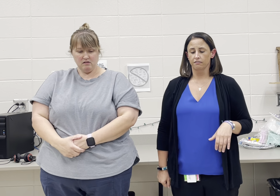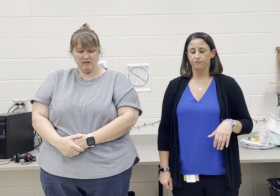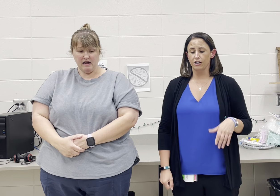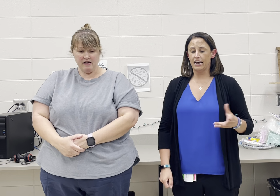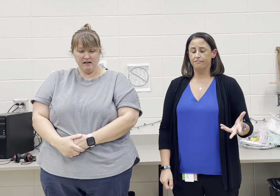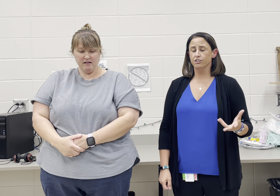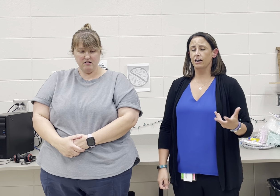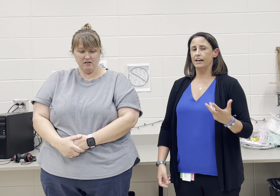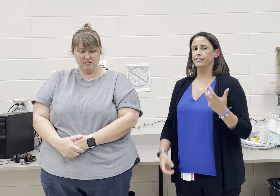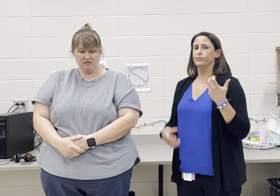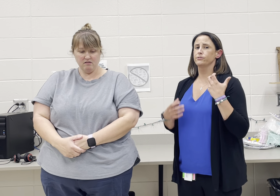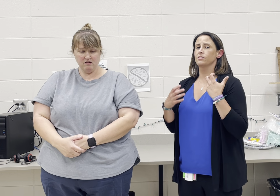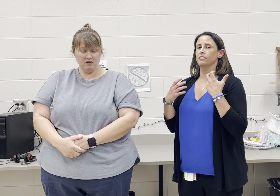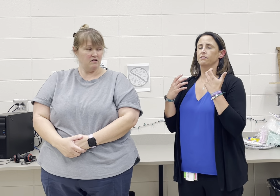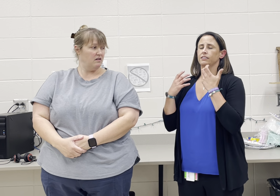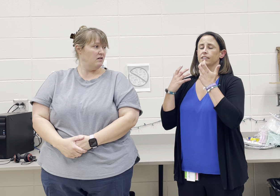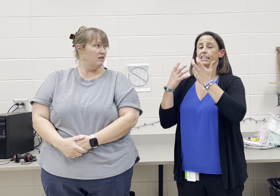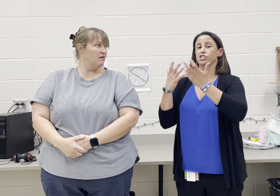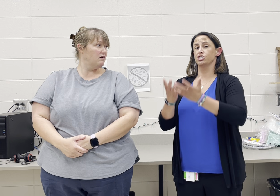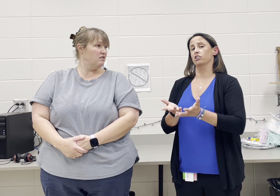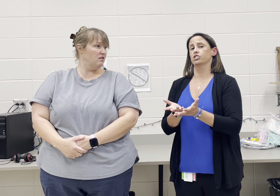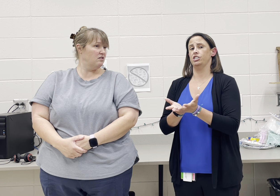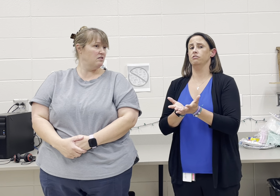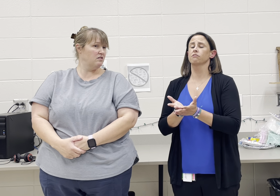For after, I use the conjunction.